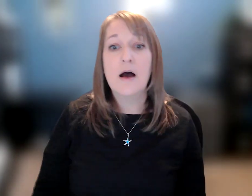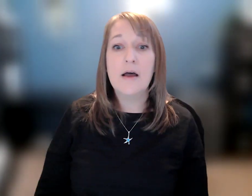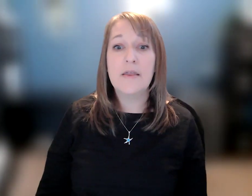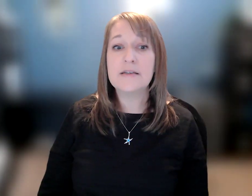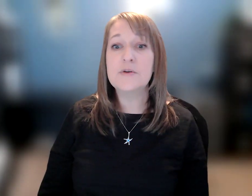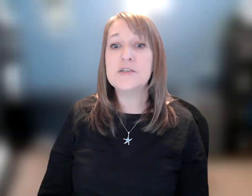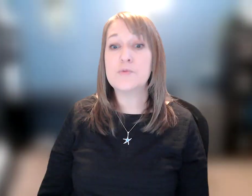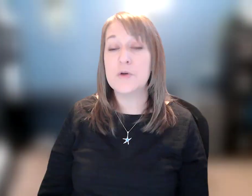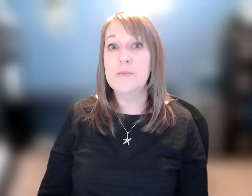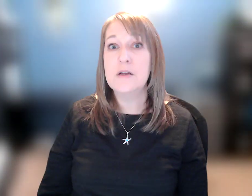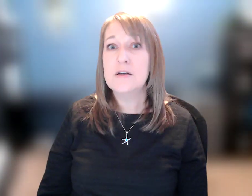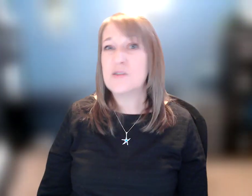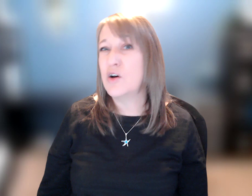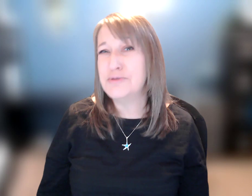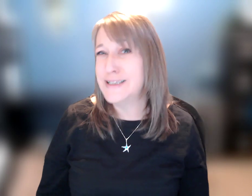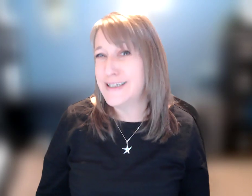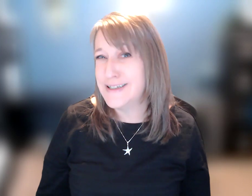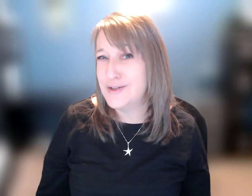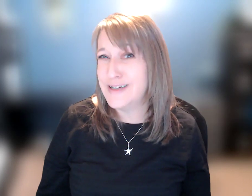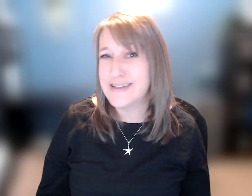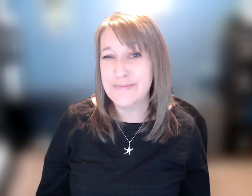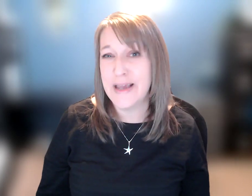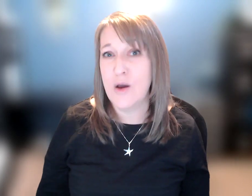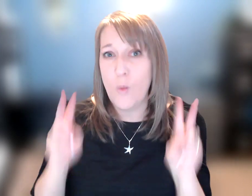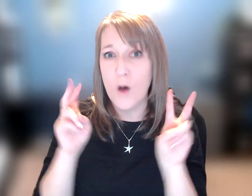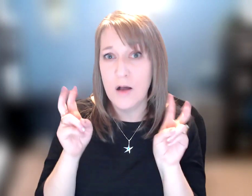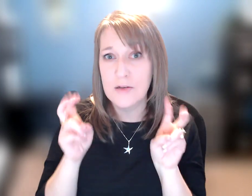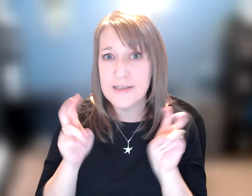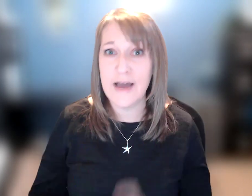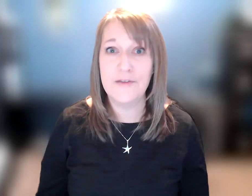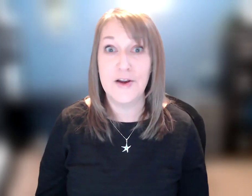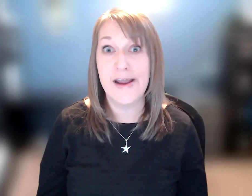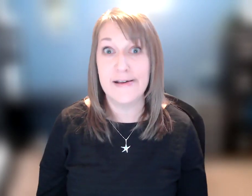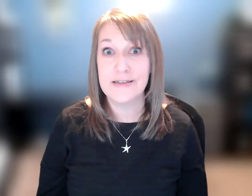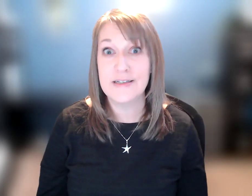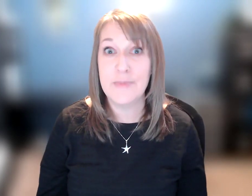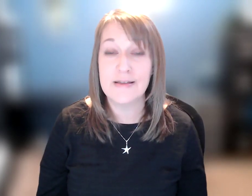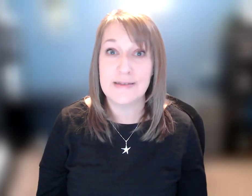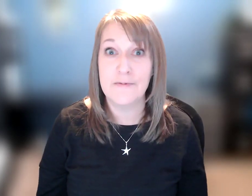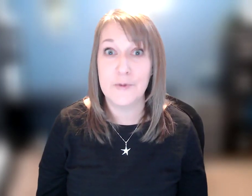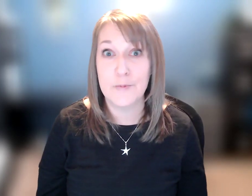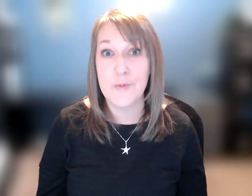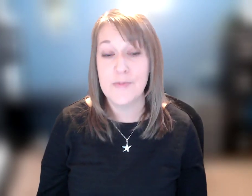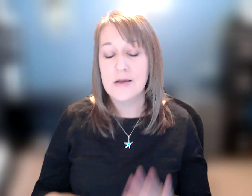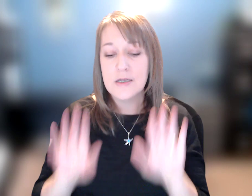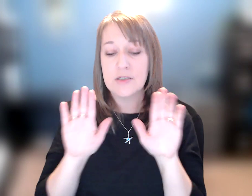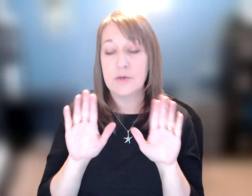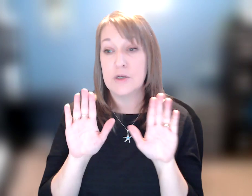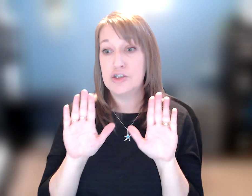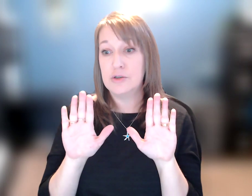The next one is room. So all you're really going to do here is make walls out of your hands to make the sign for room. So you want